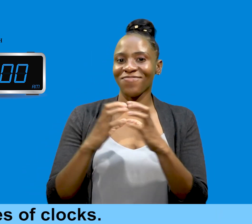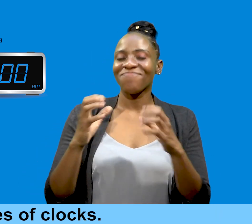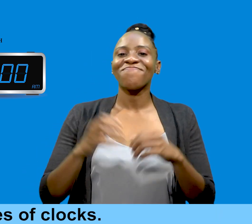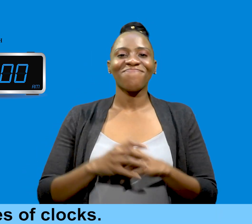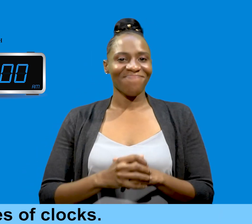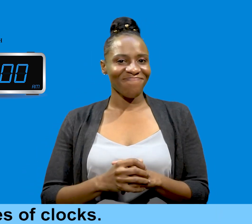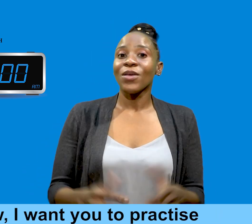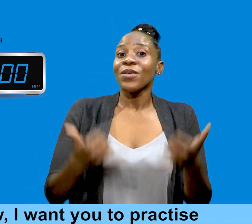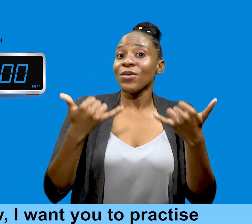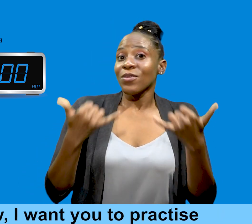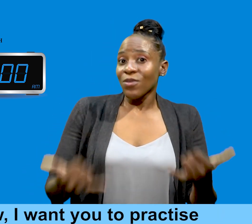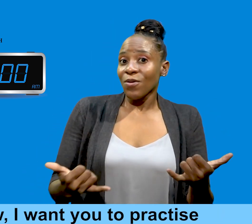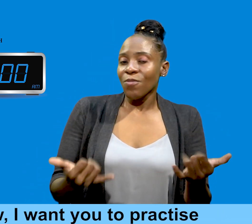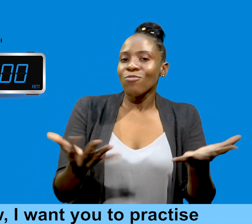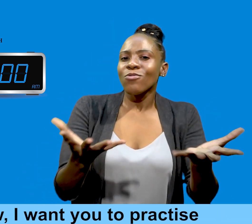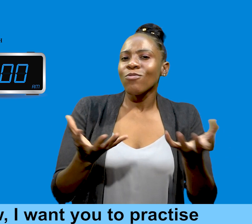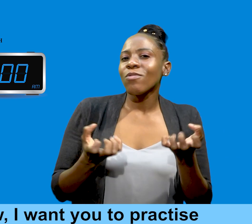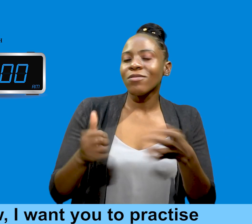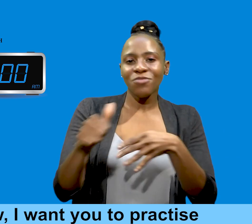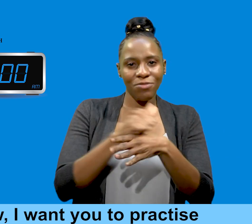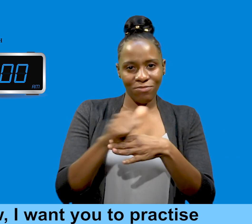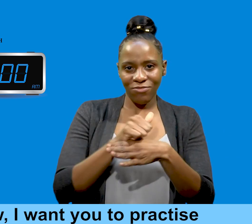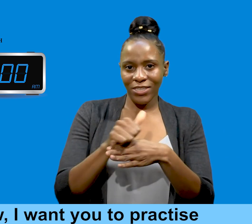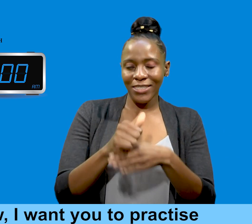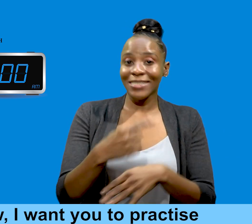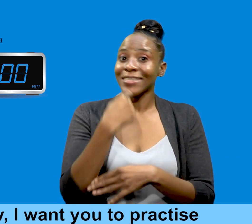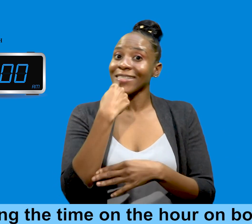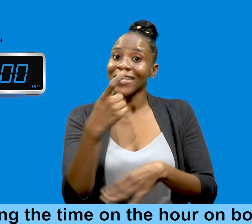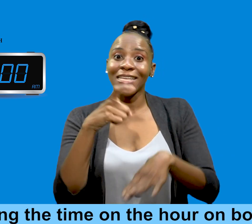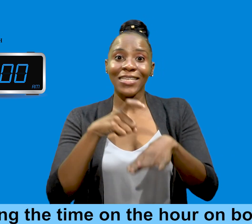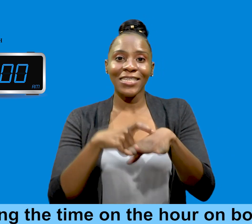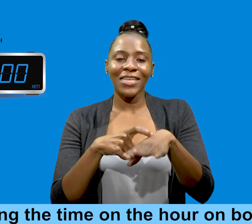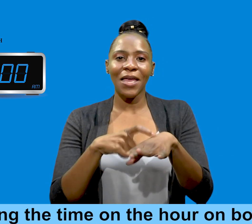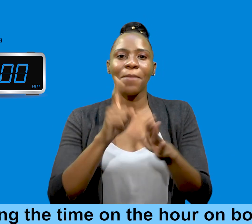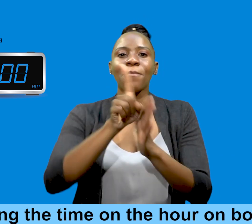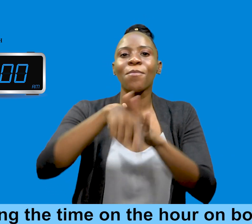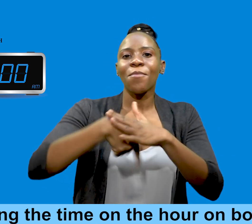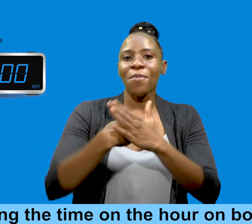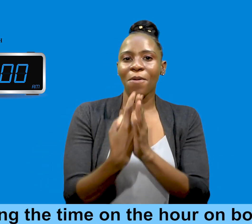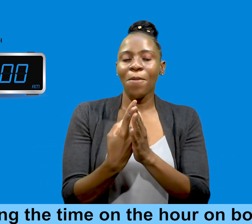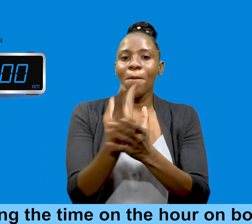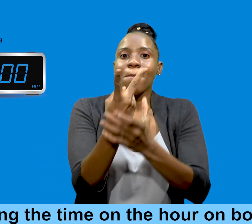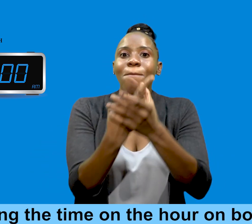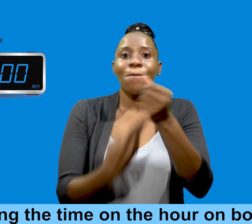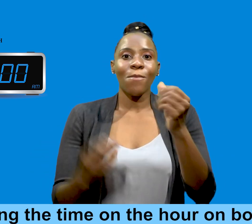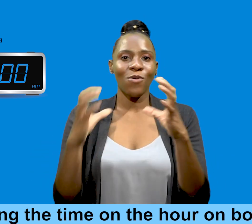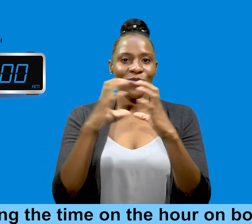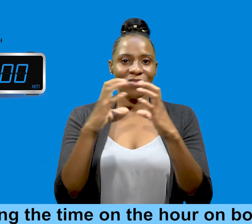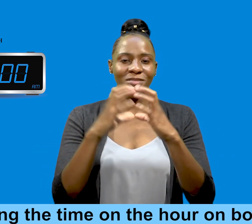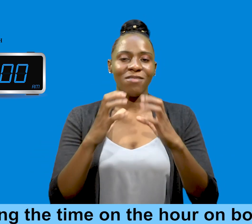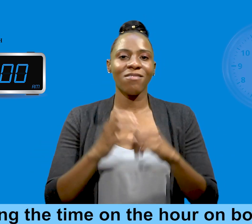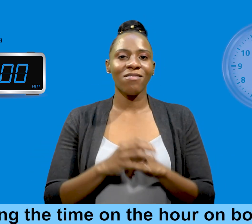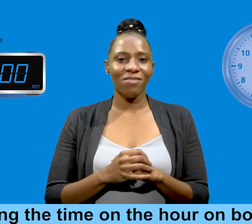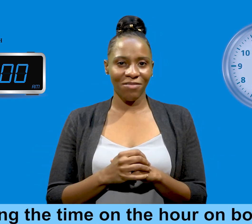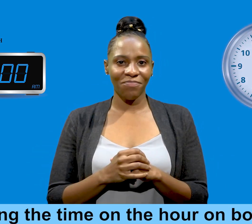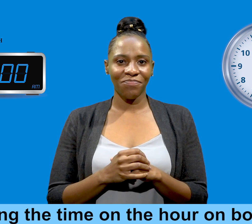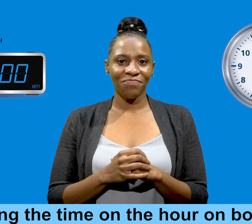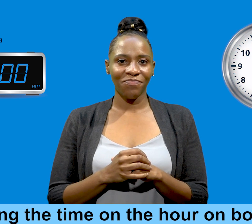clocks. Now, I want you to practice telling the time on the hour on both clocks.